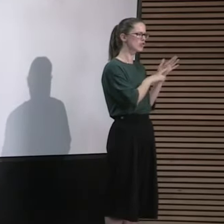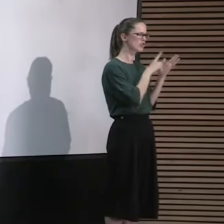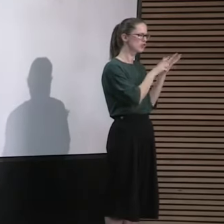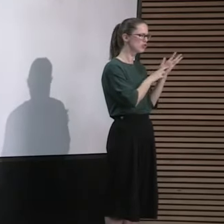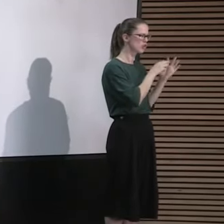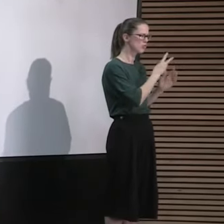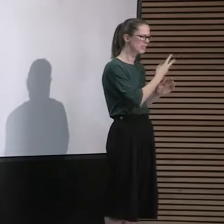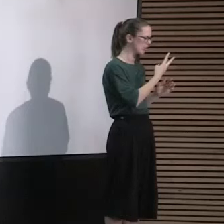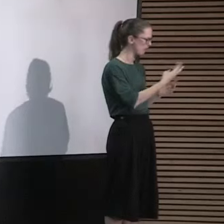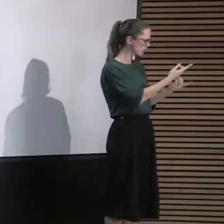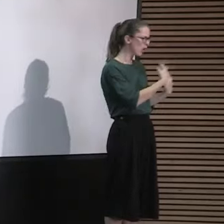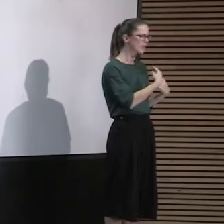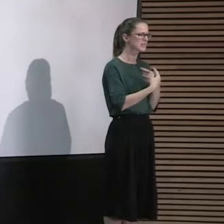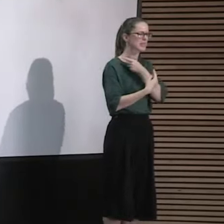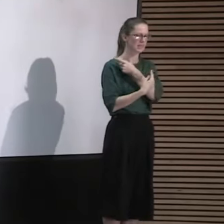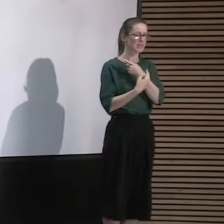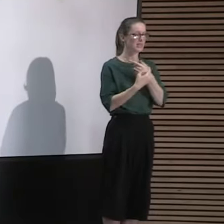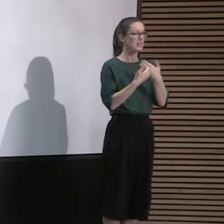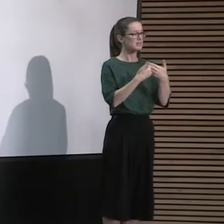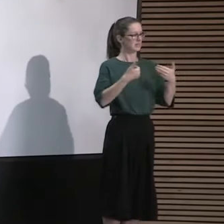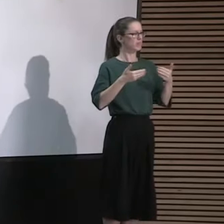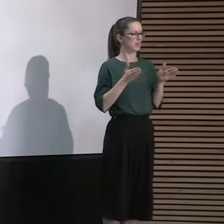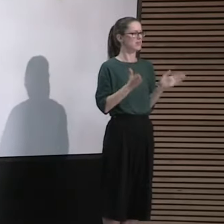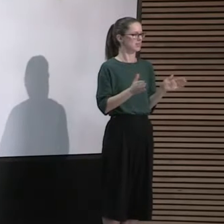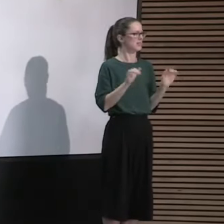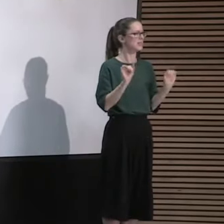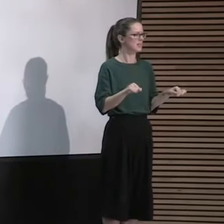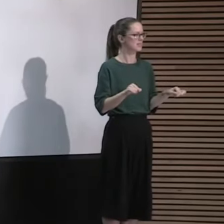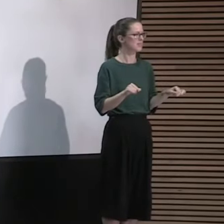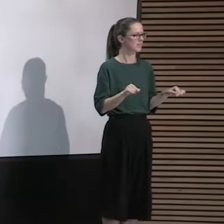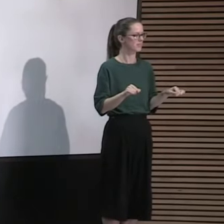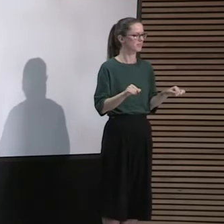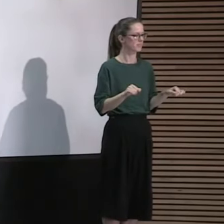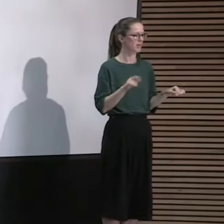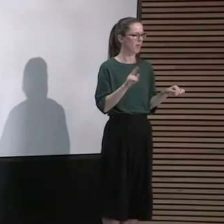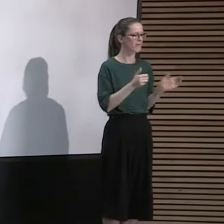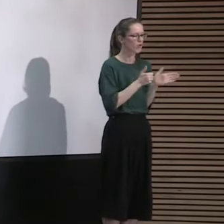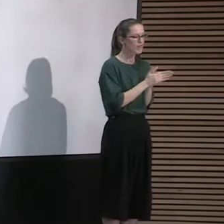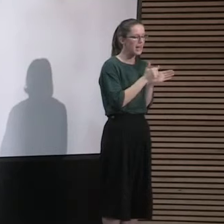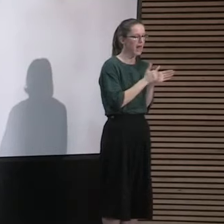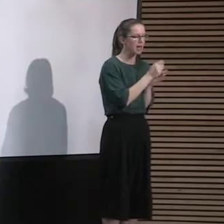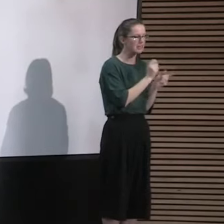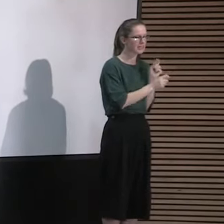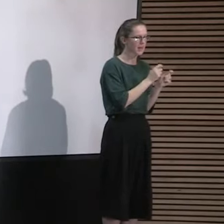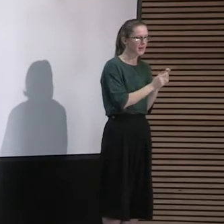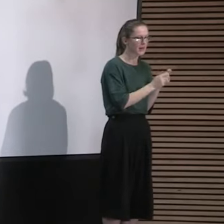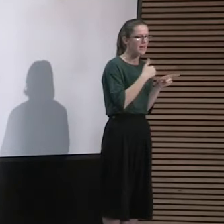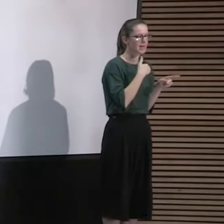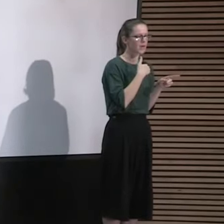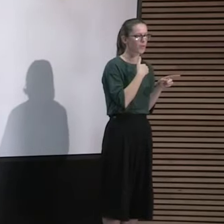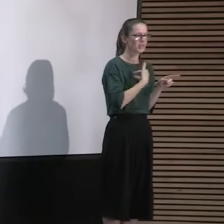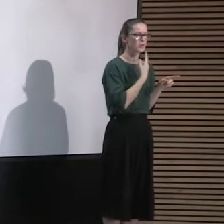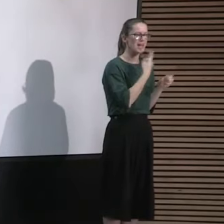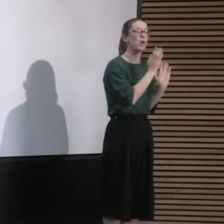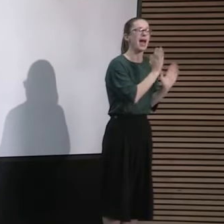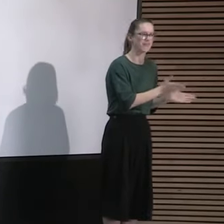testing and routine testing, yes, there is a difference, but in order to have routine testing, what we found out is that it needed to be mandatory,